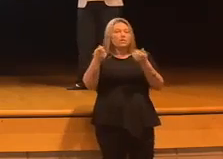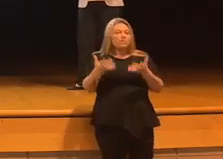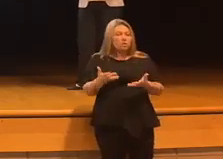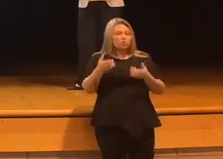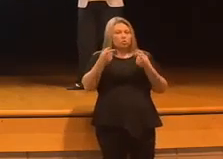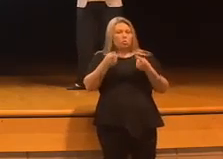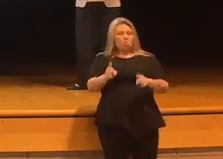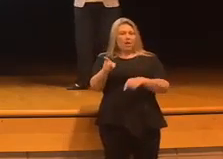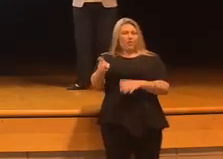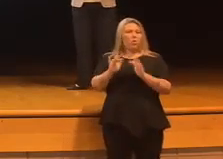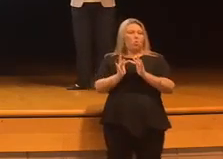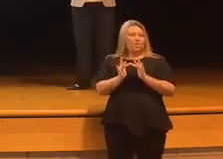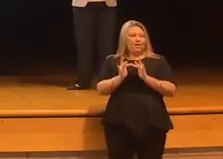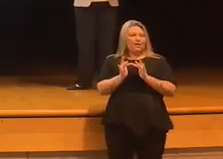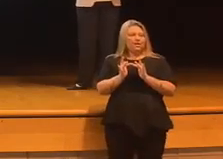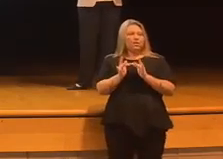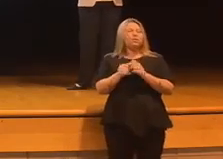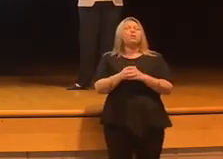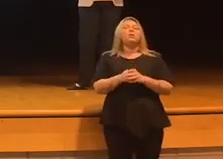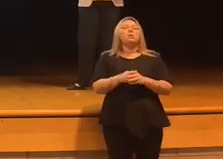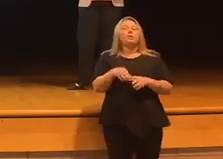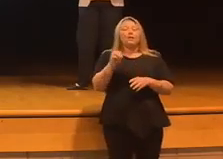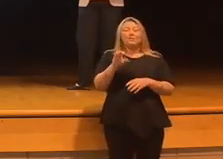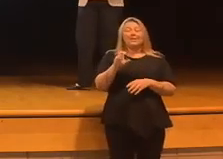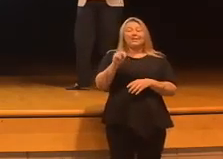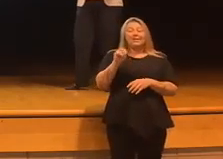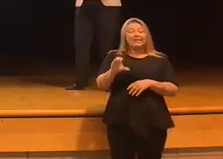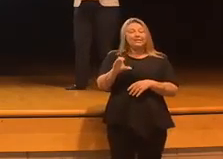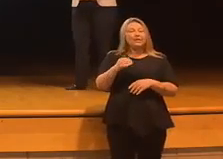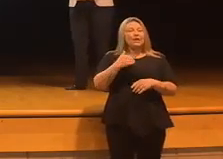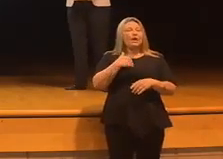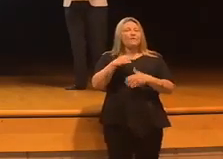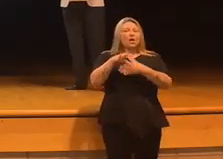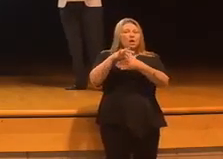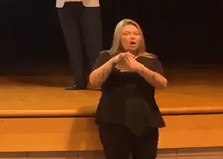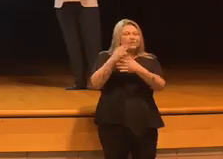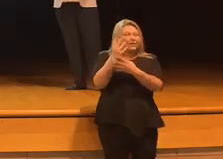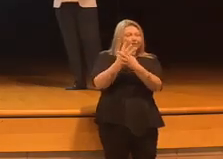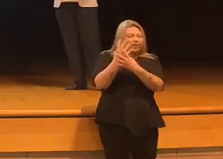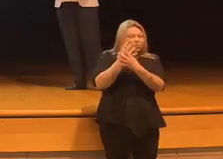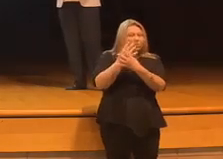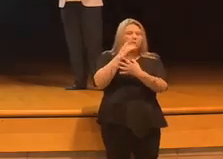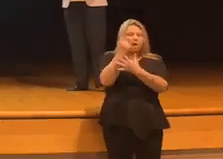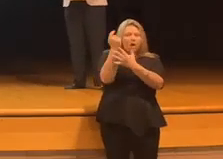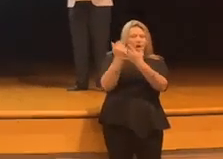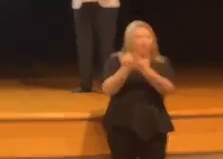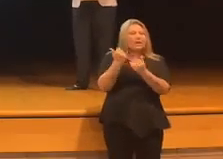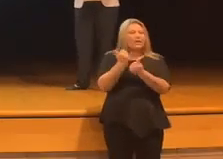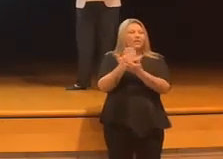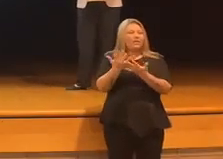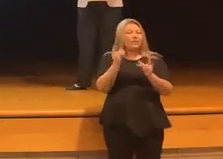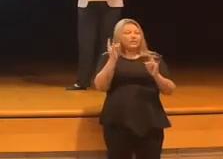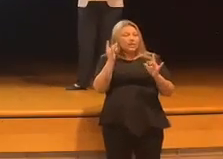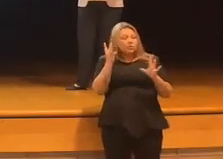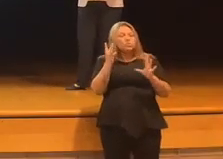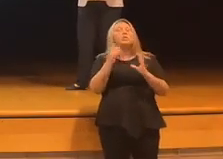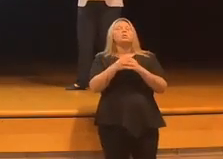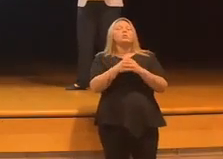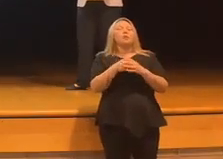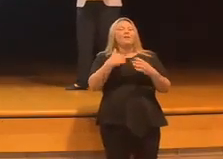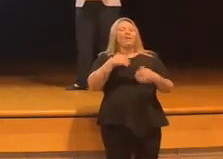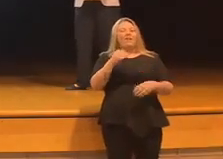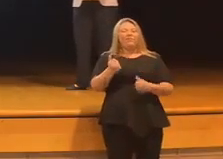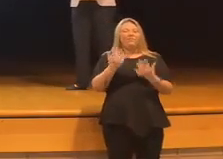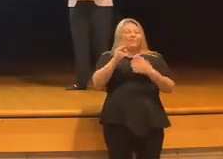we're online. MCNC provides content filtering and DNS filtering, firewall